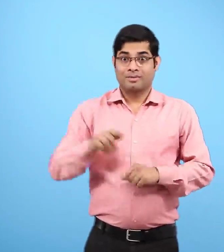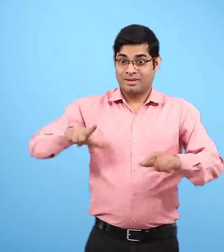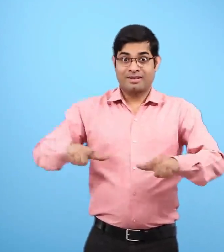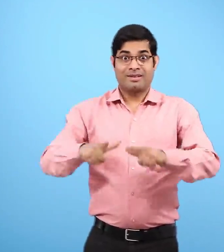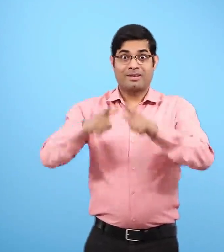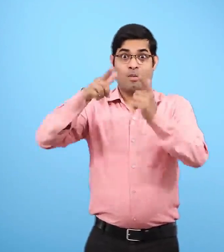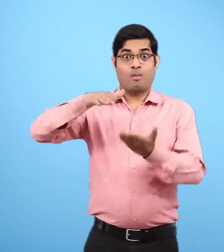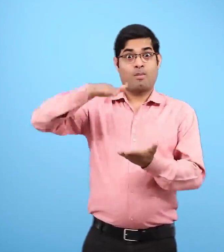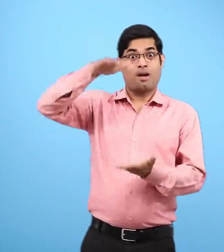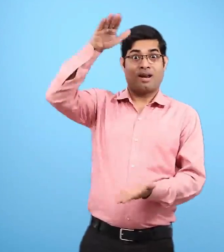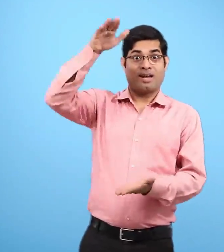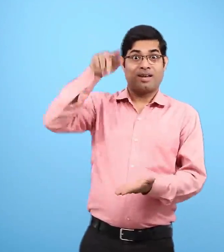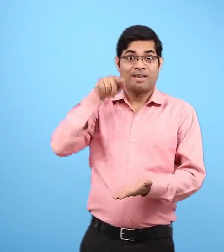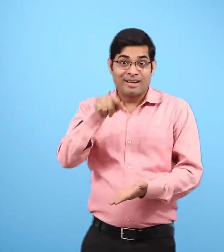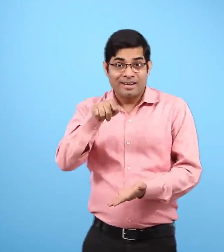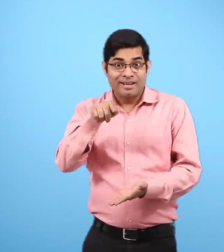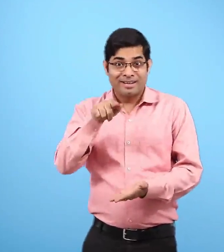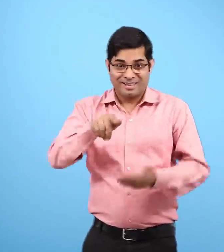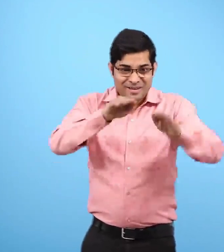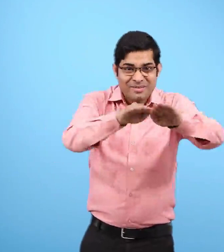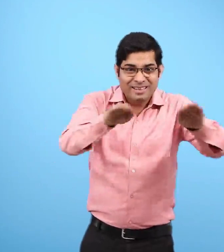Plant 1 is as tall as you are,